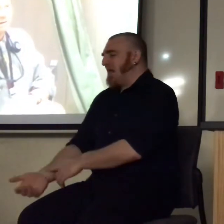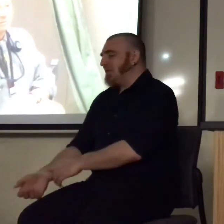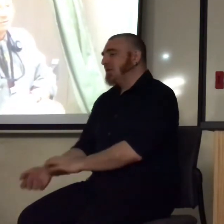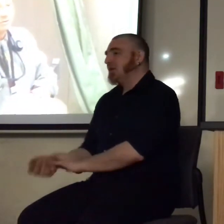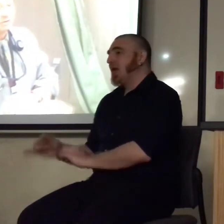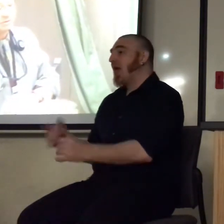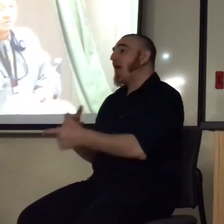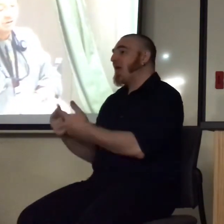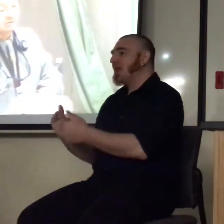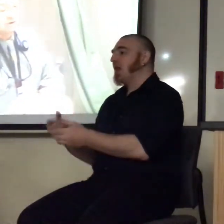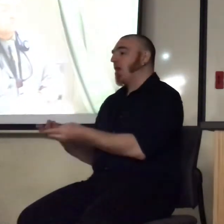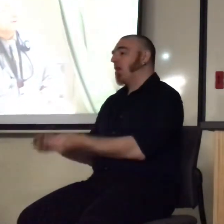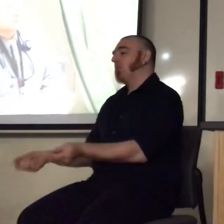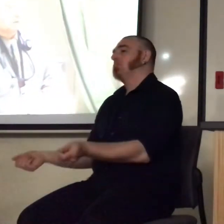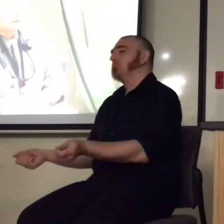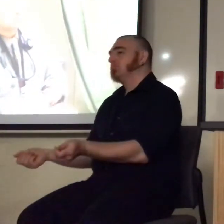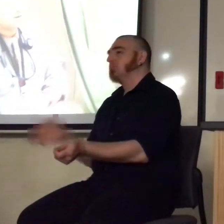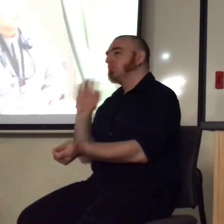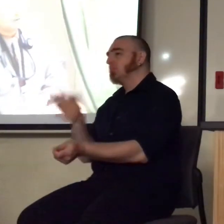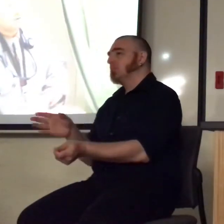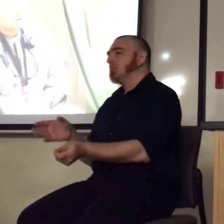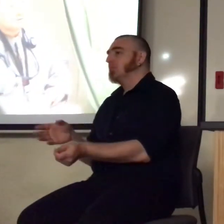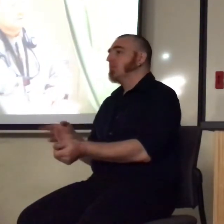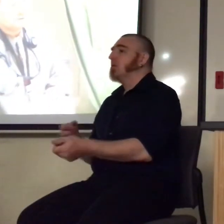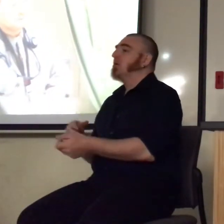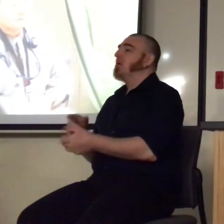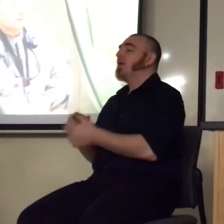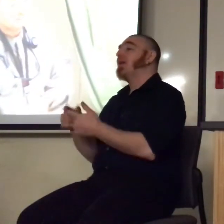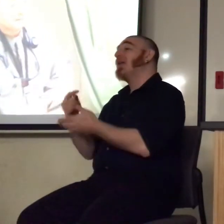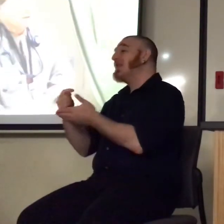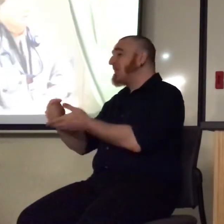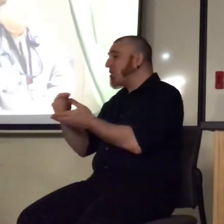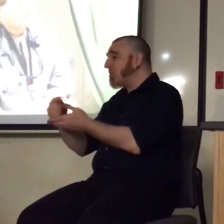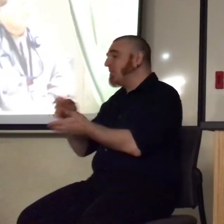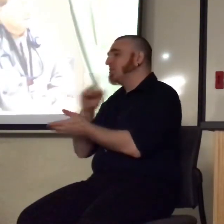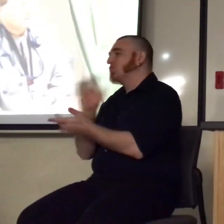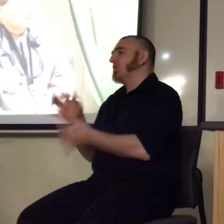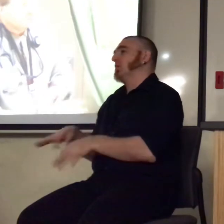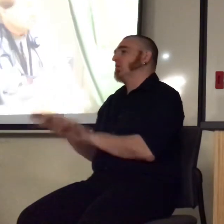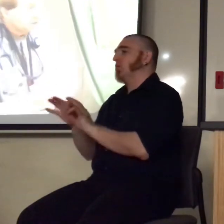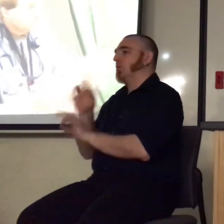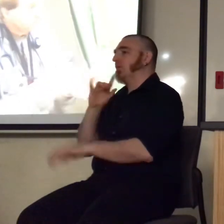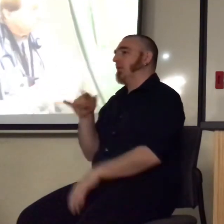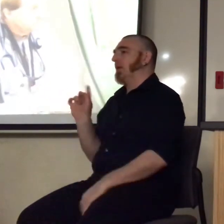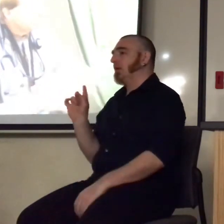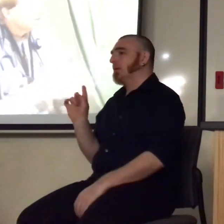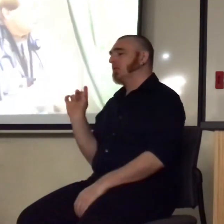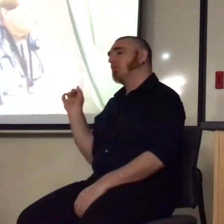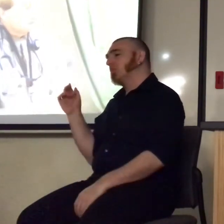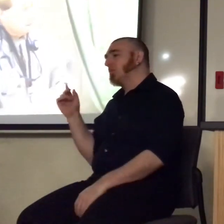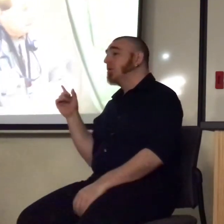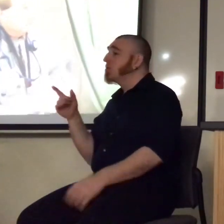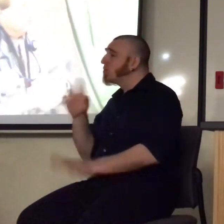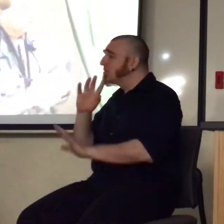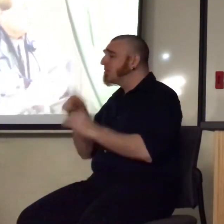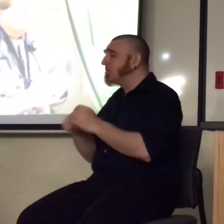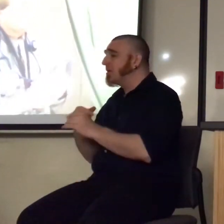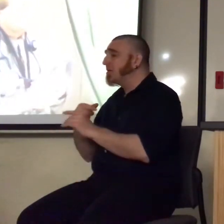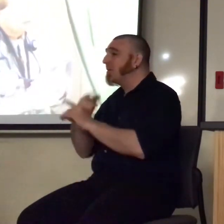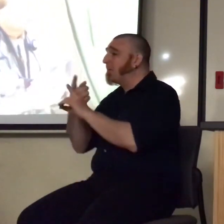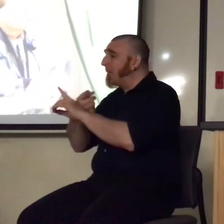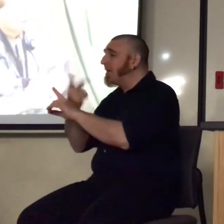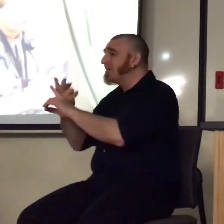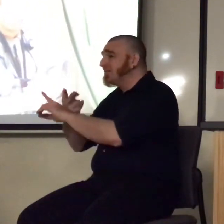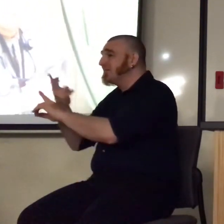then, of course, the motor. And then, of course, you've got to try to work with it. And therapy is going to be important. we're talking months as opposed